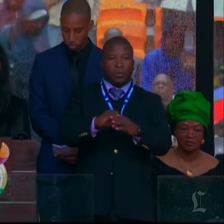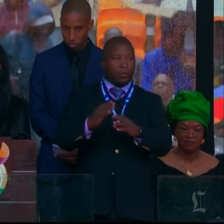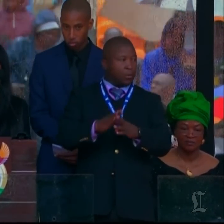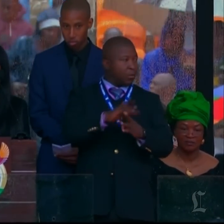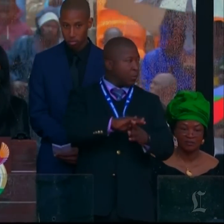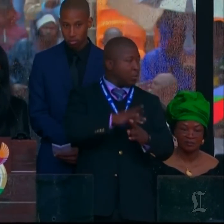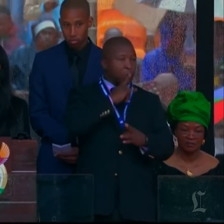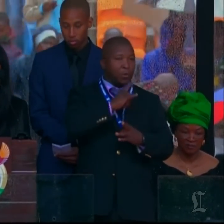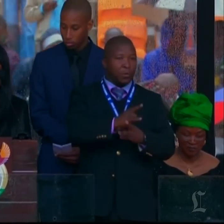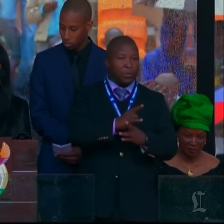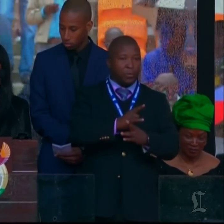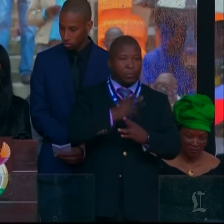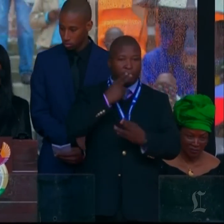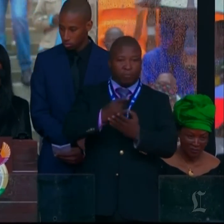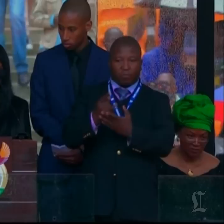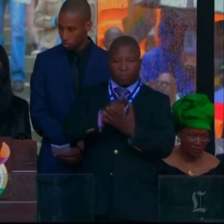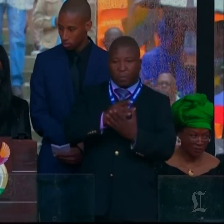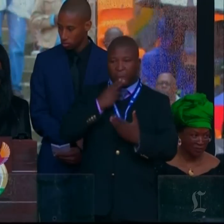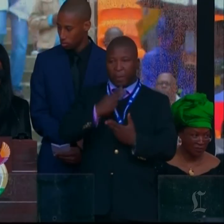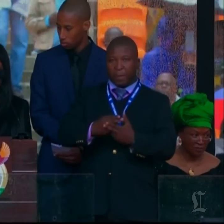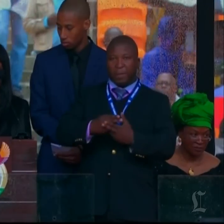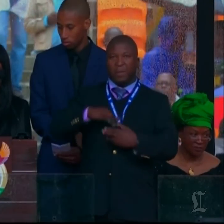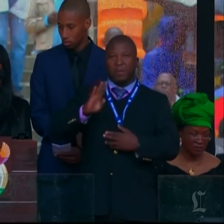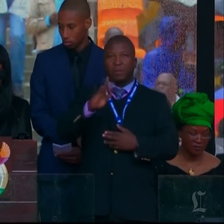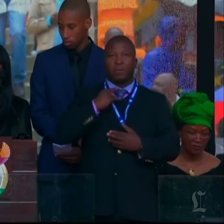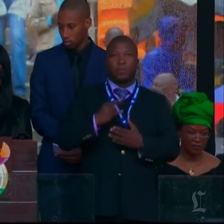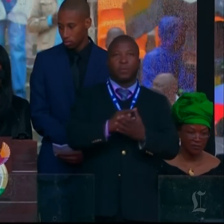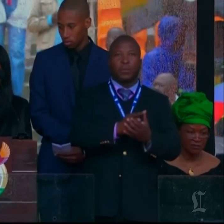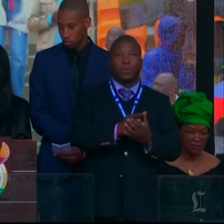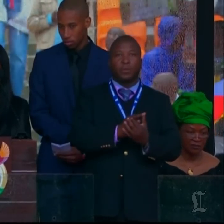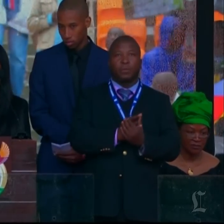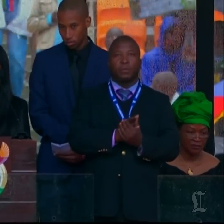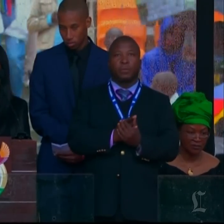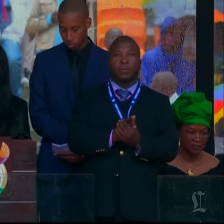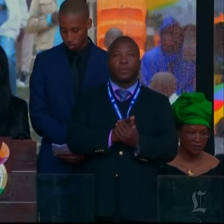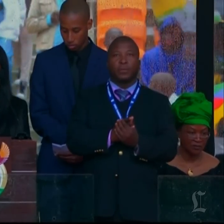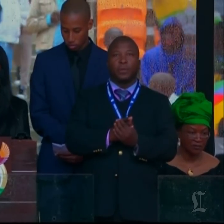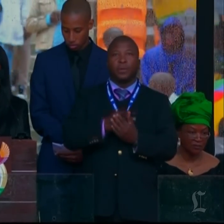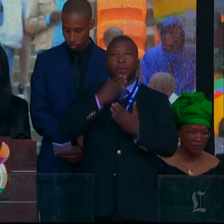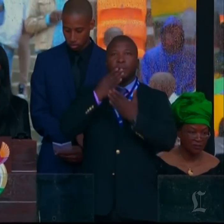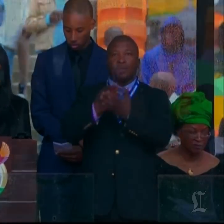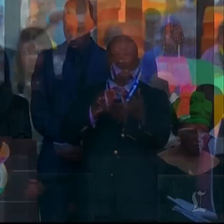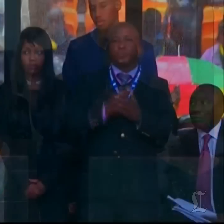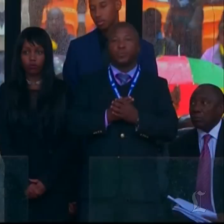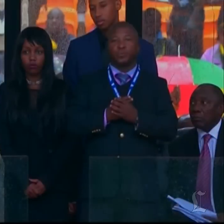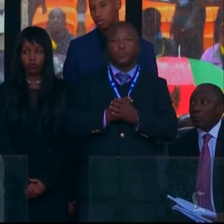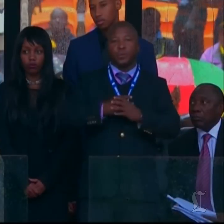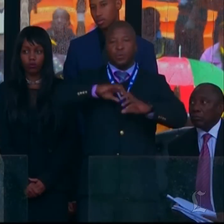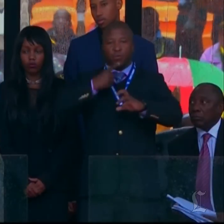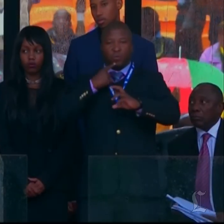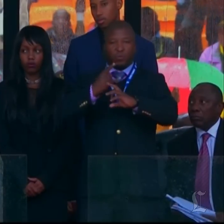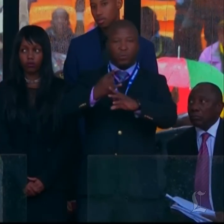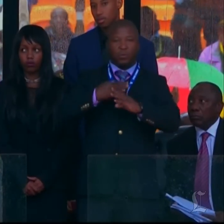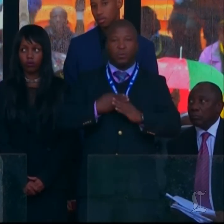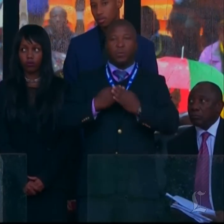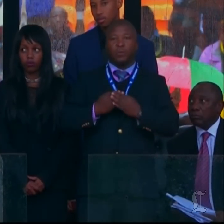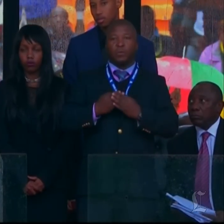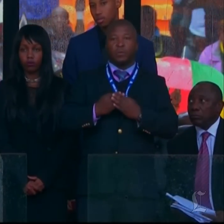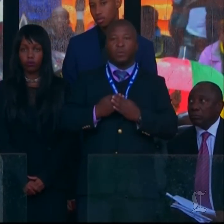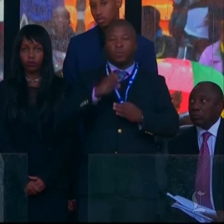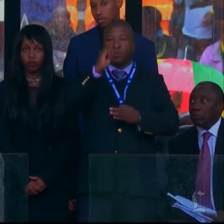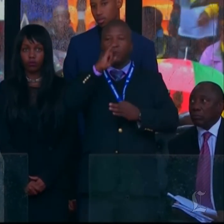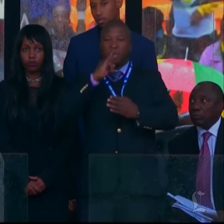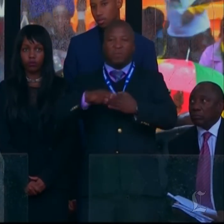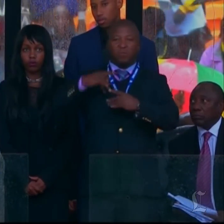expressed anger on social media, including deaf lawmaker Wilma Newhout, who tweeted that the man should be removed from the stage. The South African